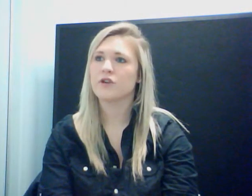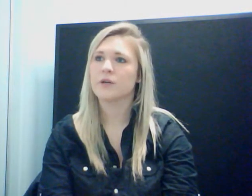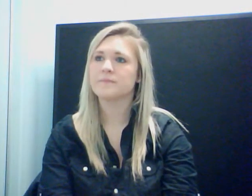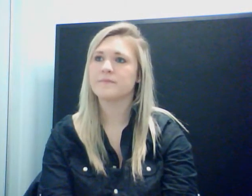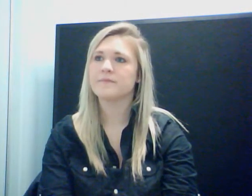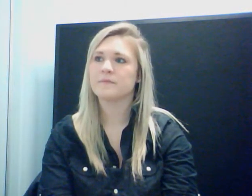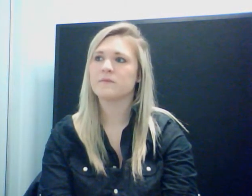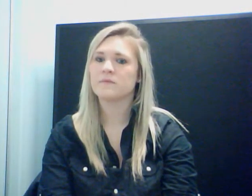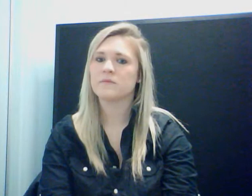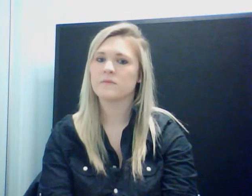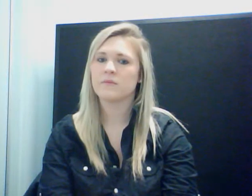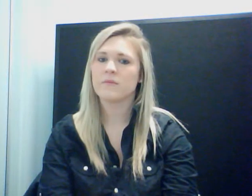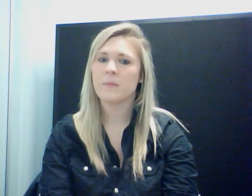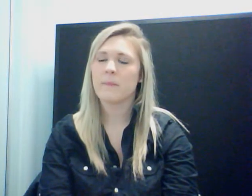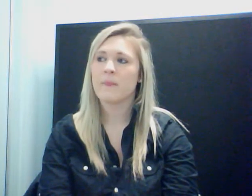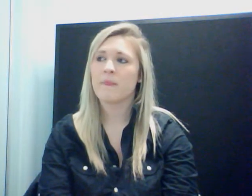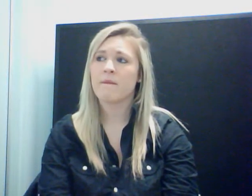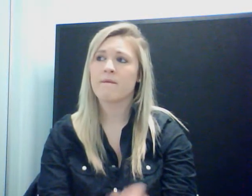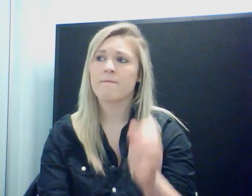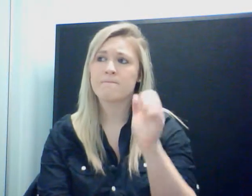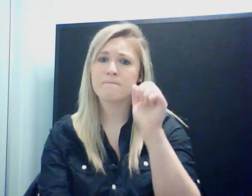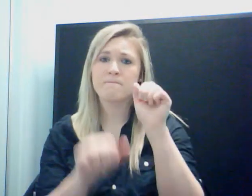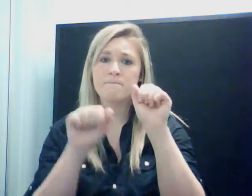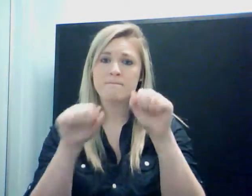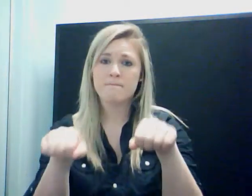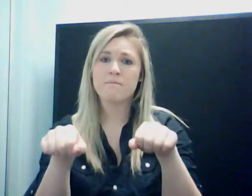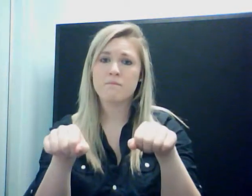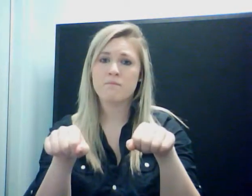Sure. You can make an offer of whatever